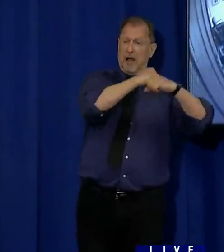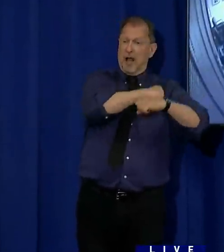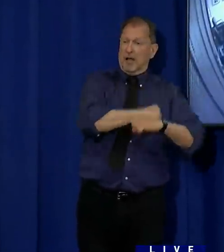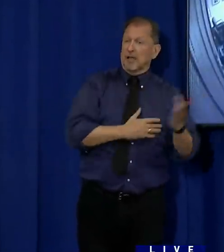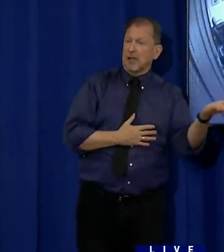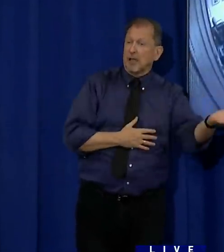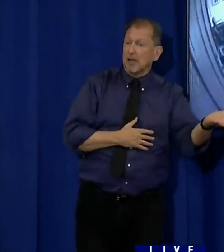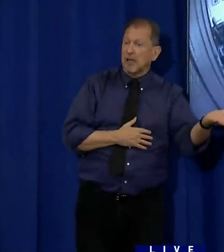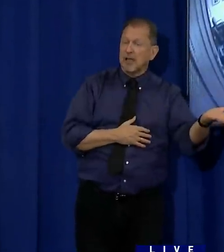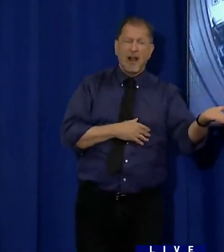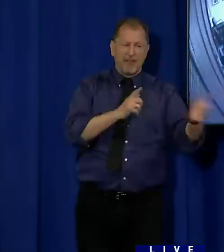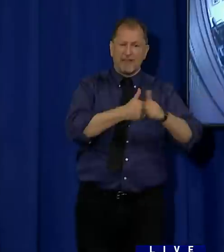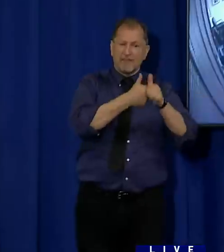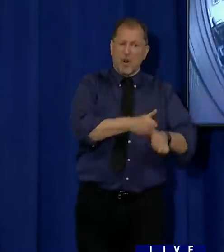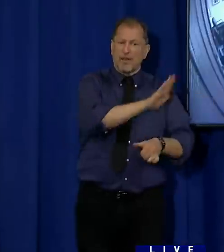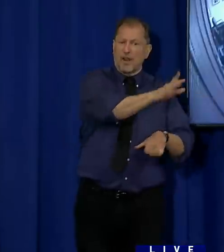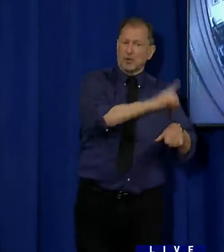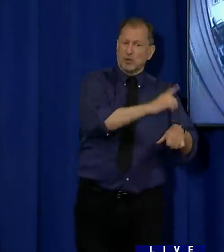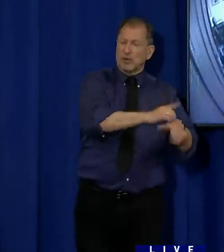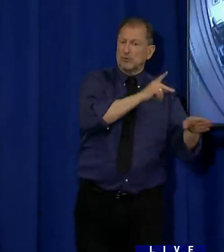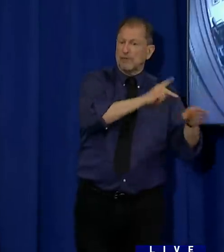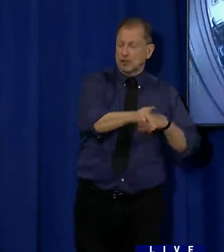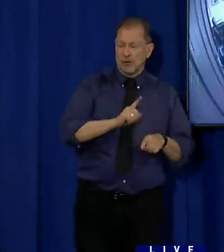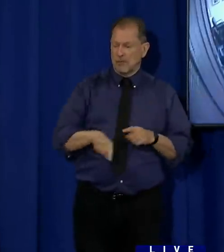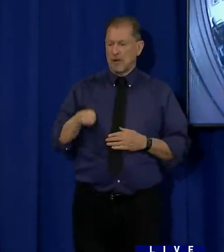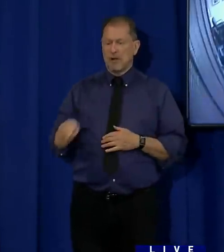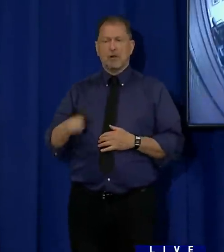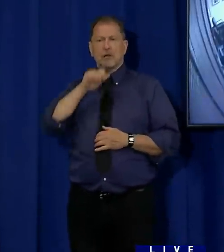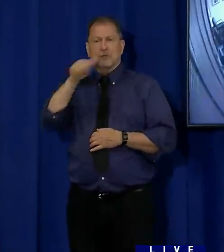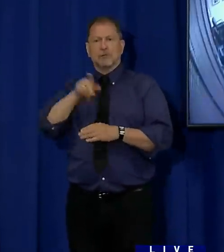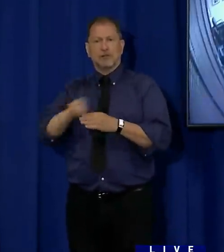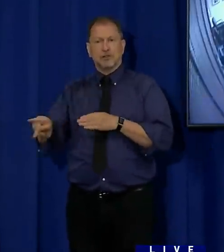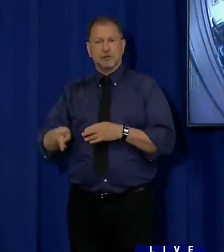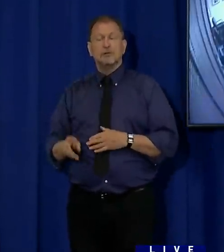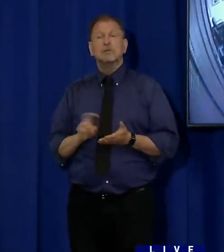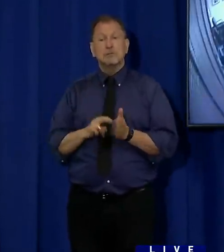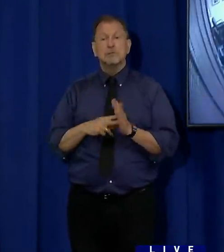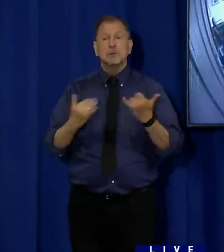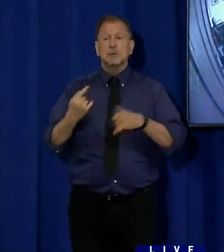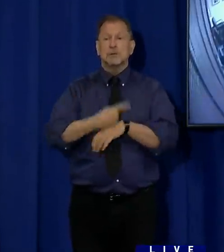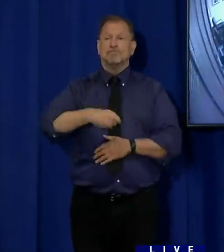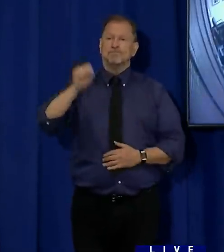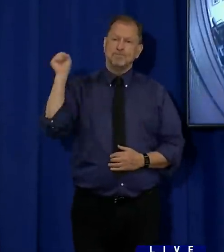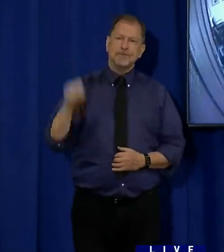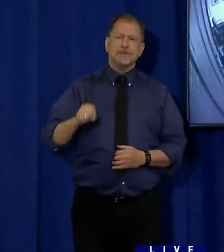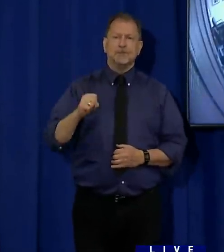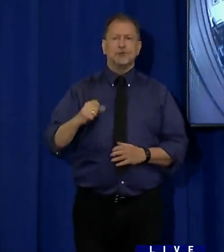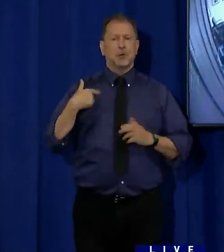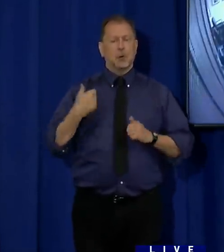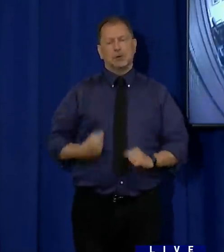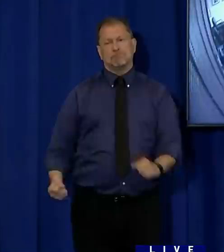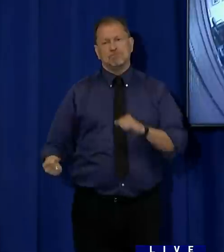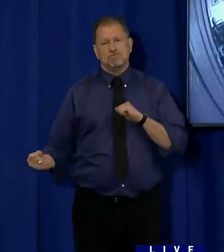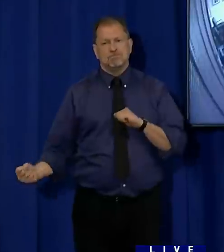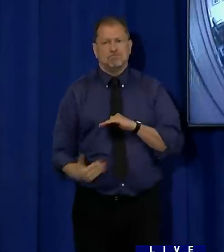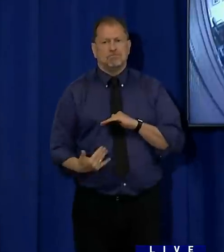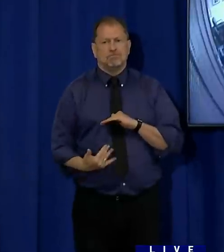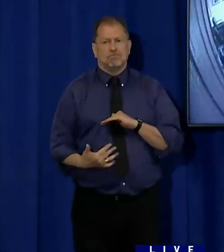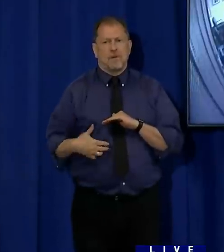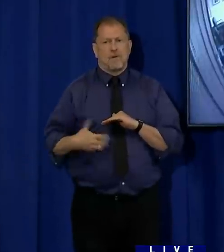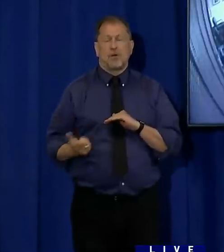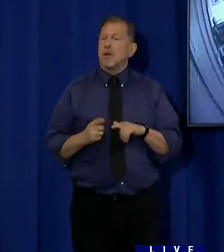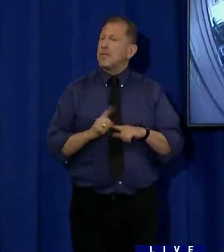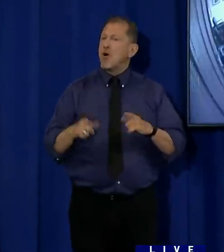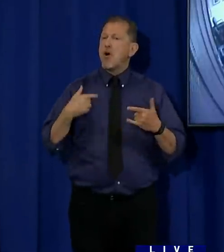what they swore an oath to do. So today, yes, we are angry, but we're also